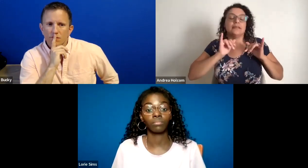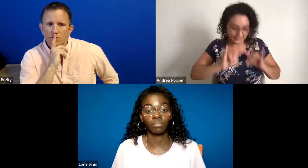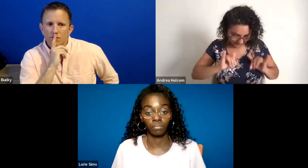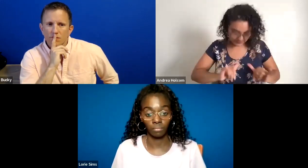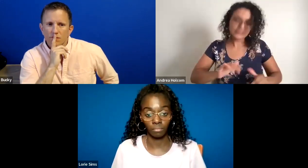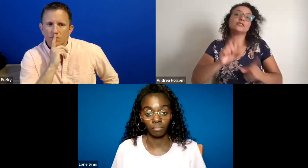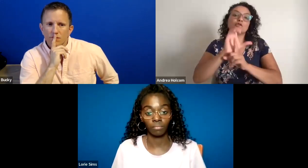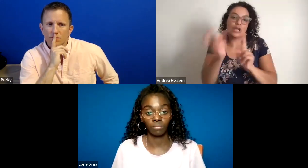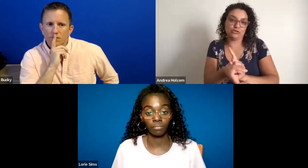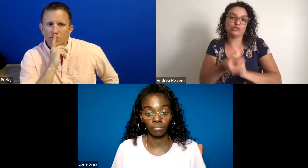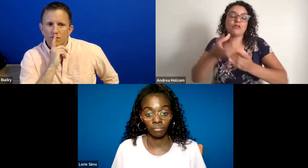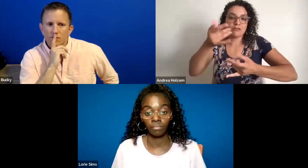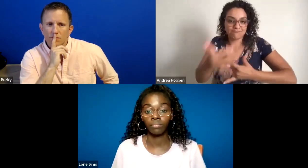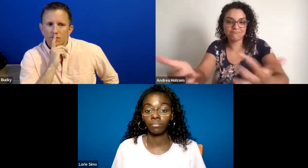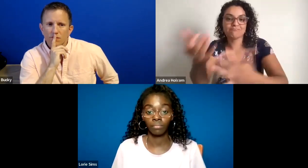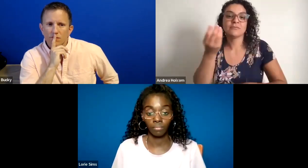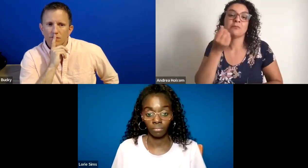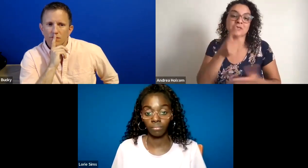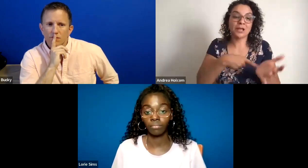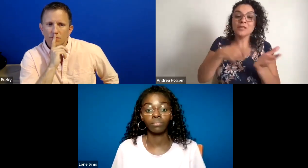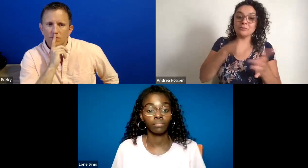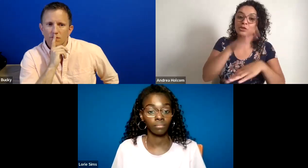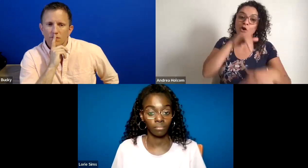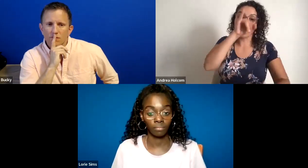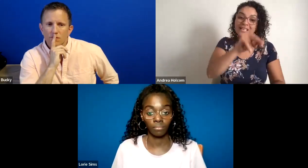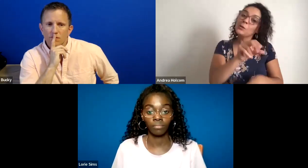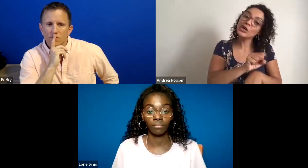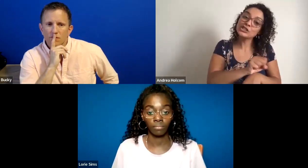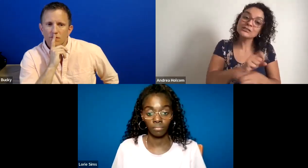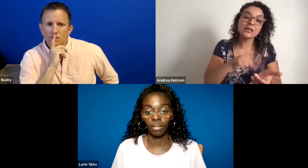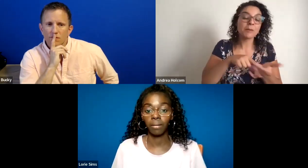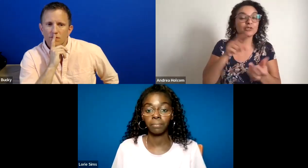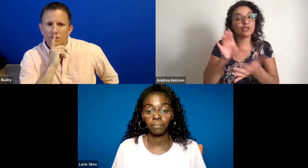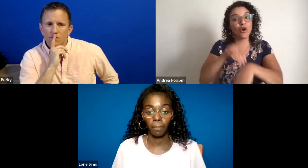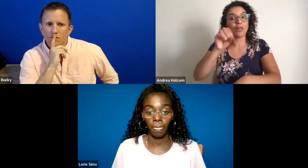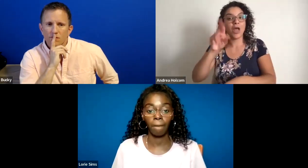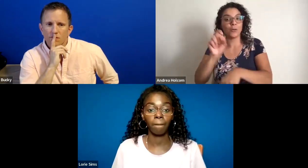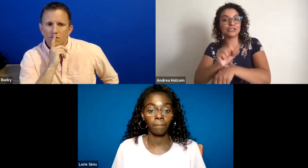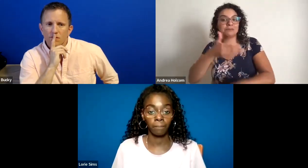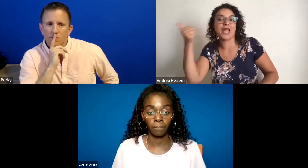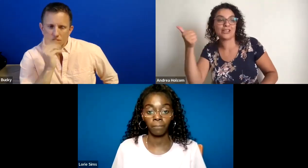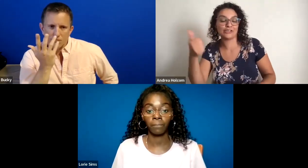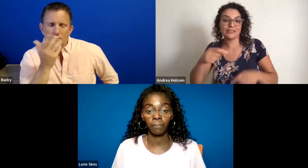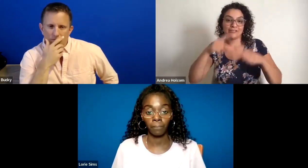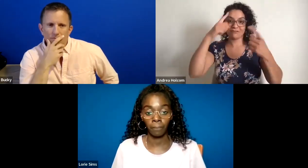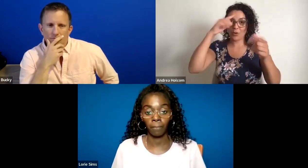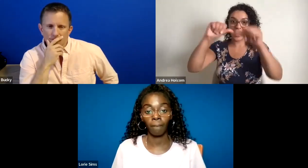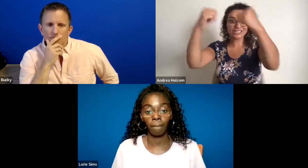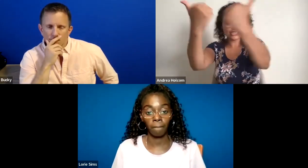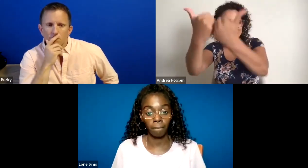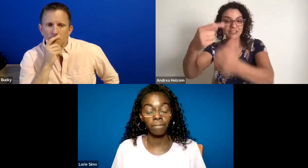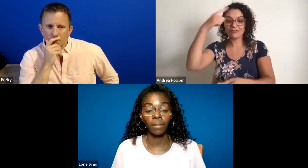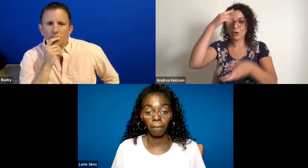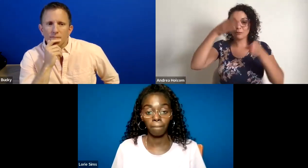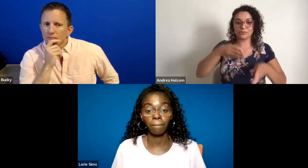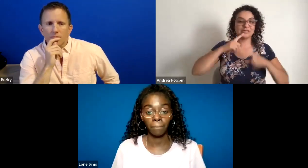person being called out to recognize that it's a culture of change. Sometimes calling in works and sometimes calling out is